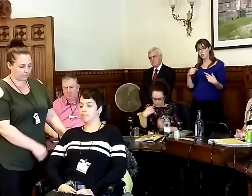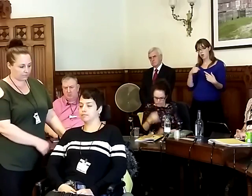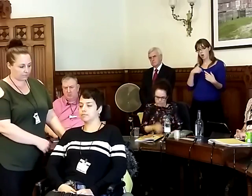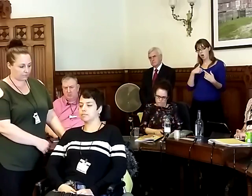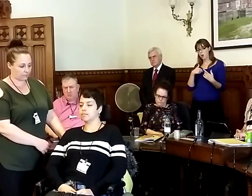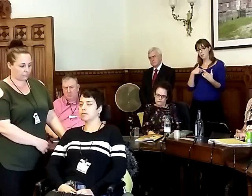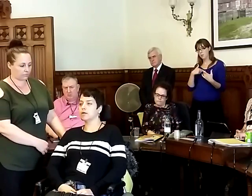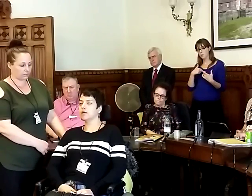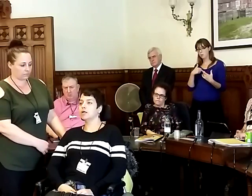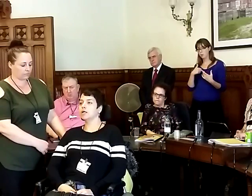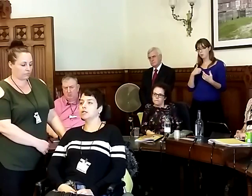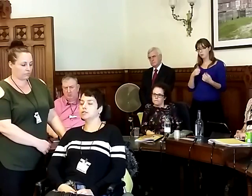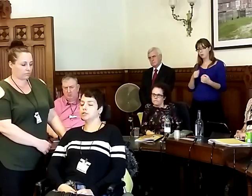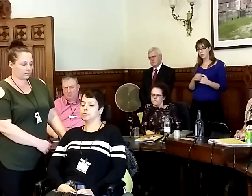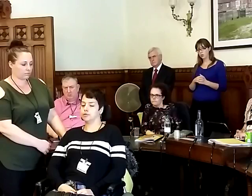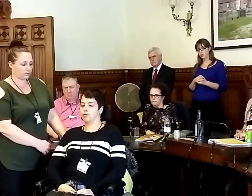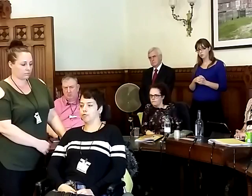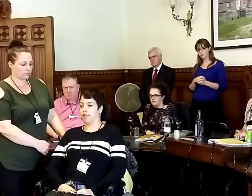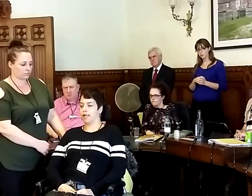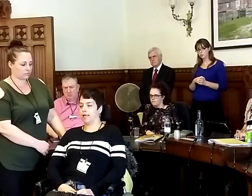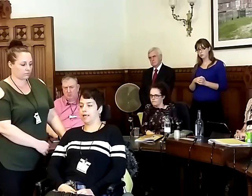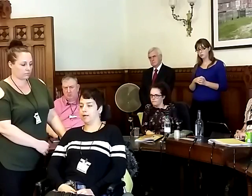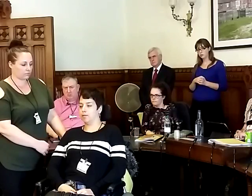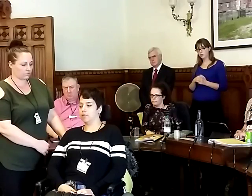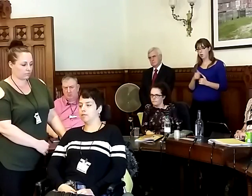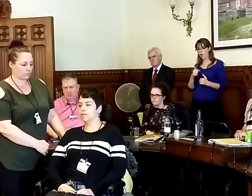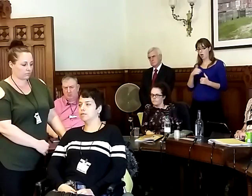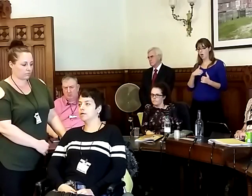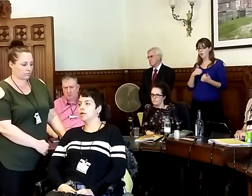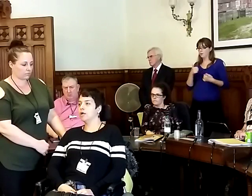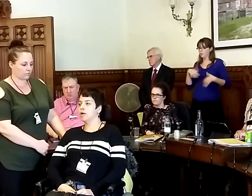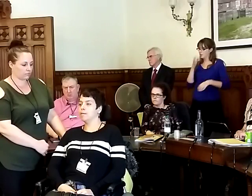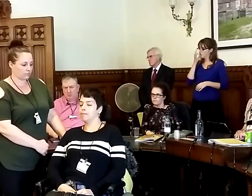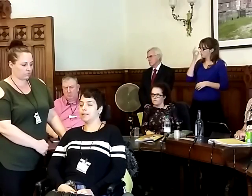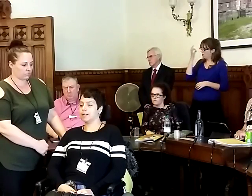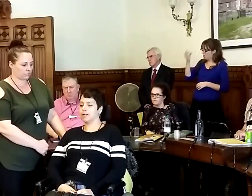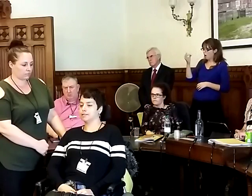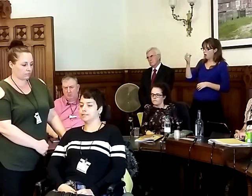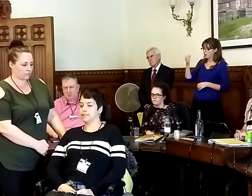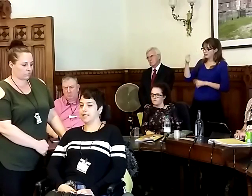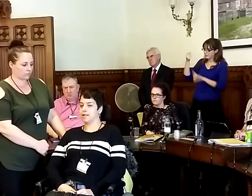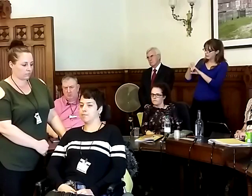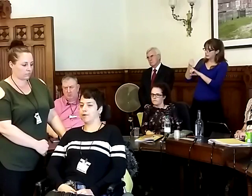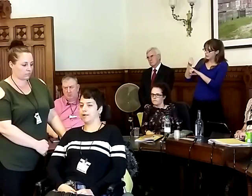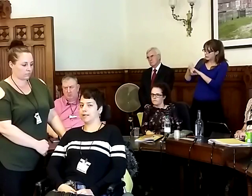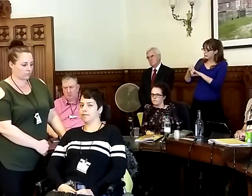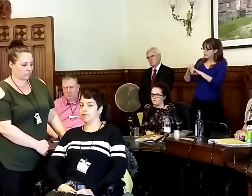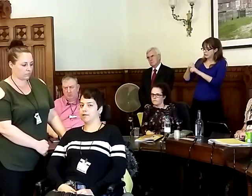Man.